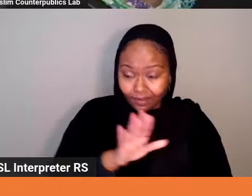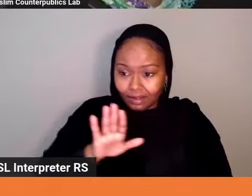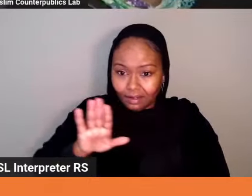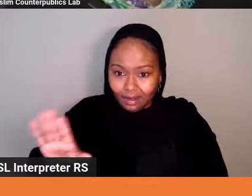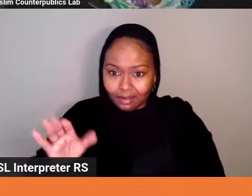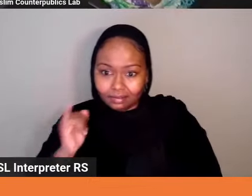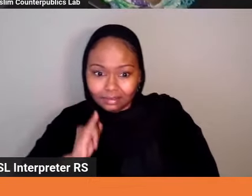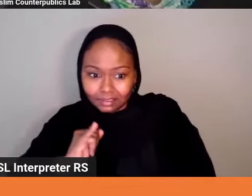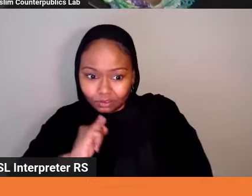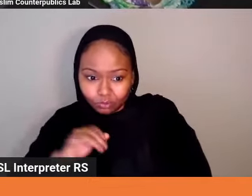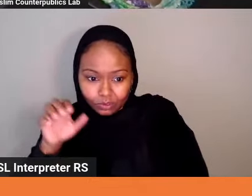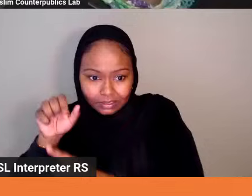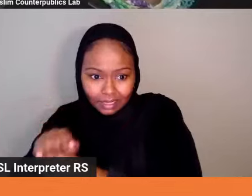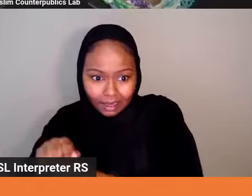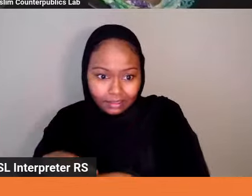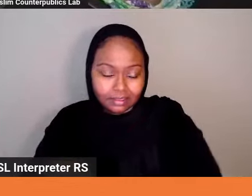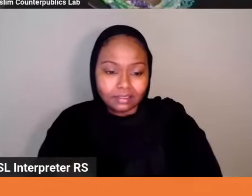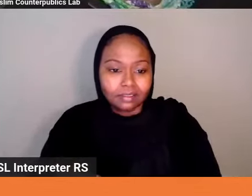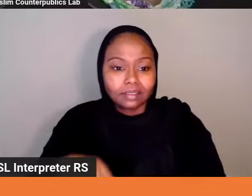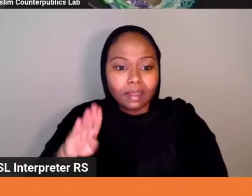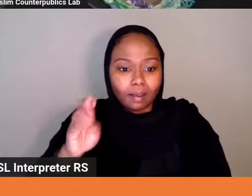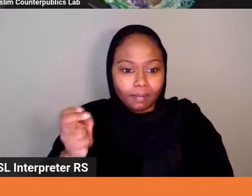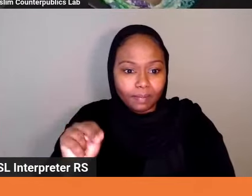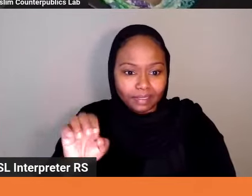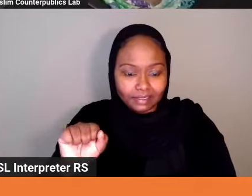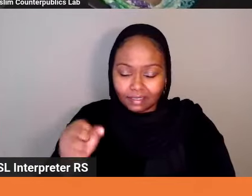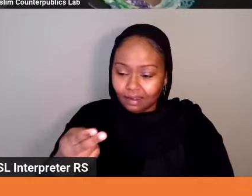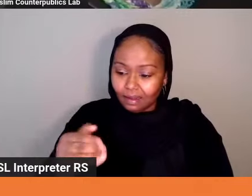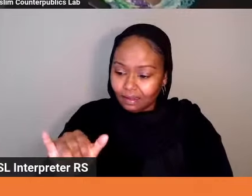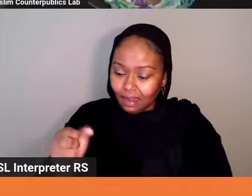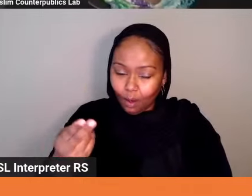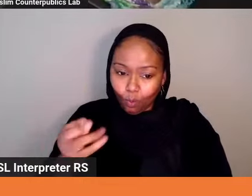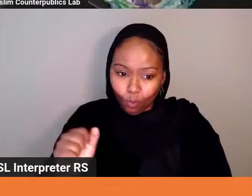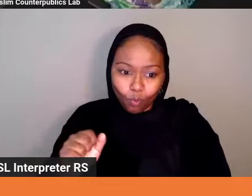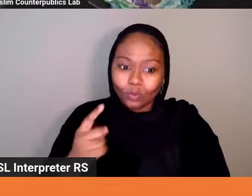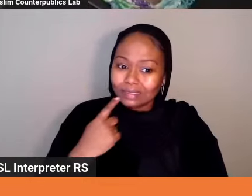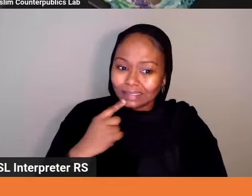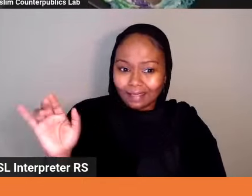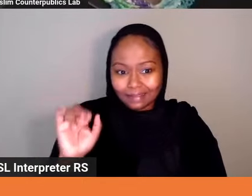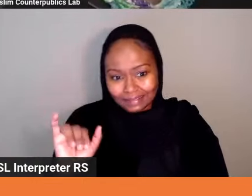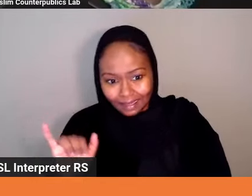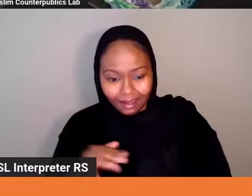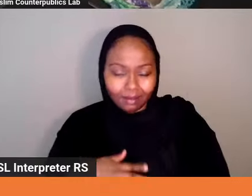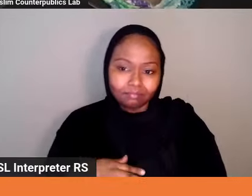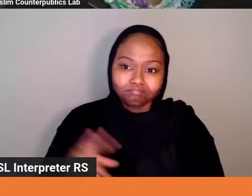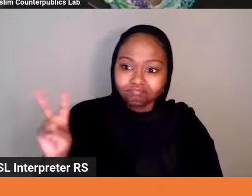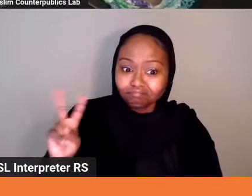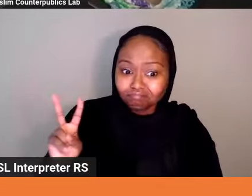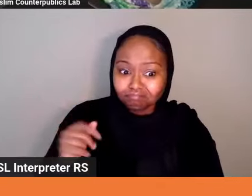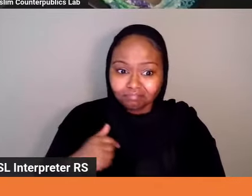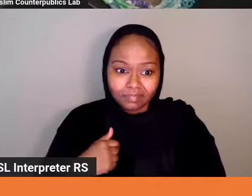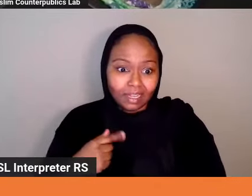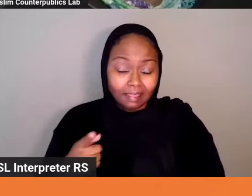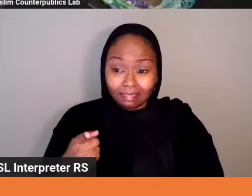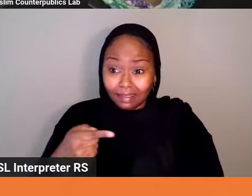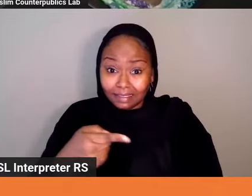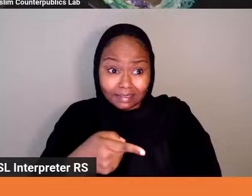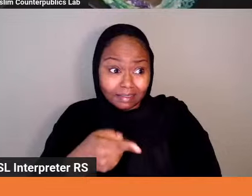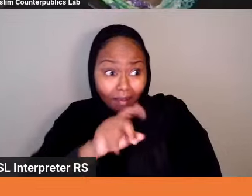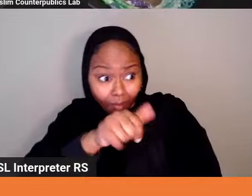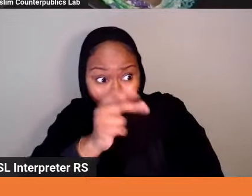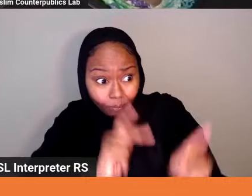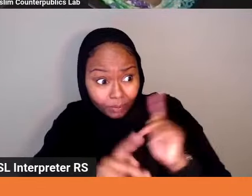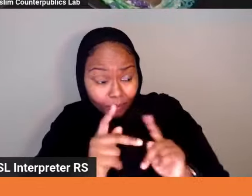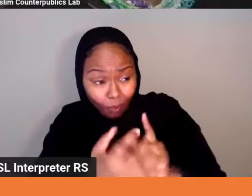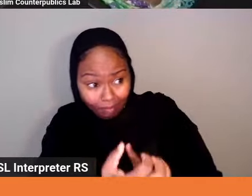States, Netanyahu was claiming the same motivation. Irrational terrorists motivated by nothing other than